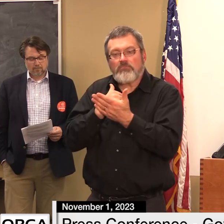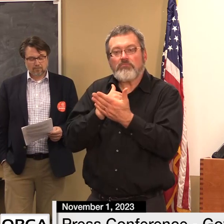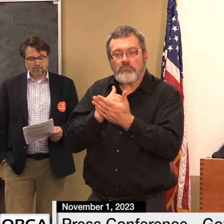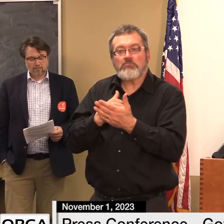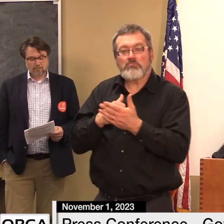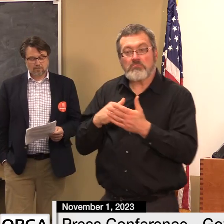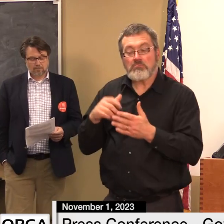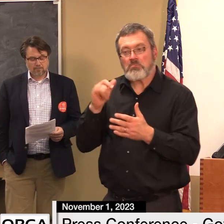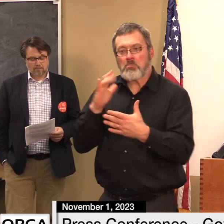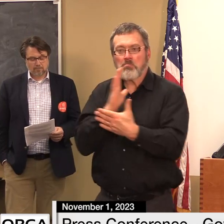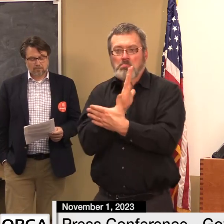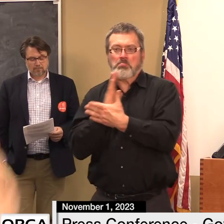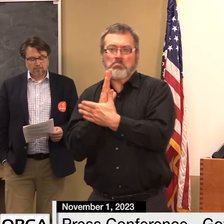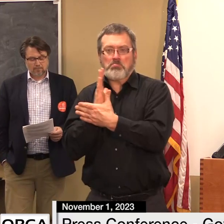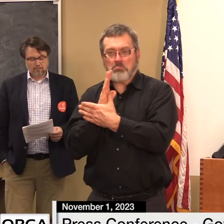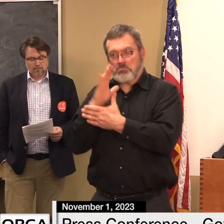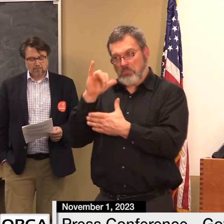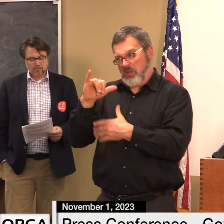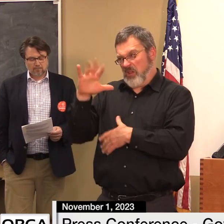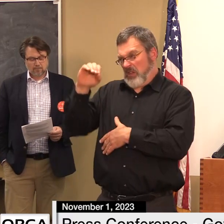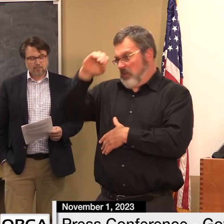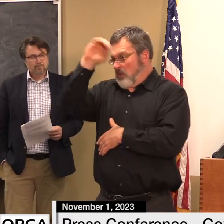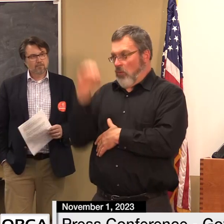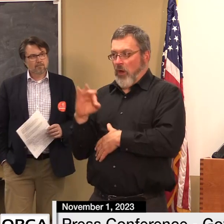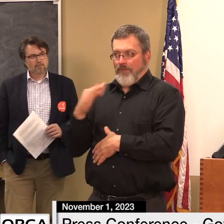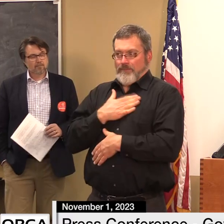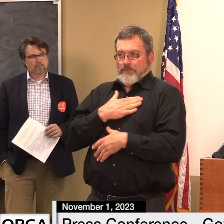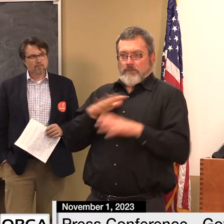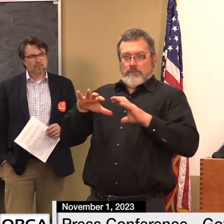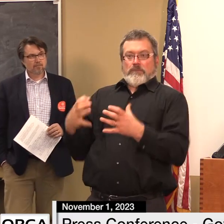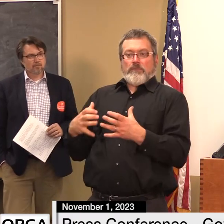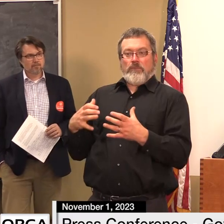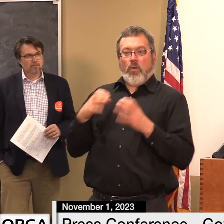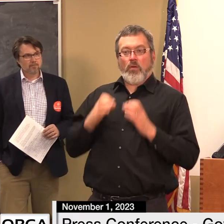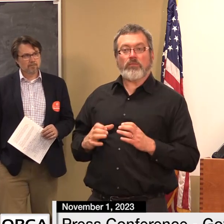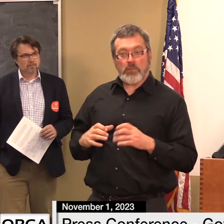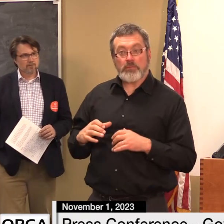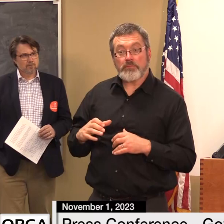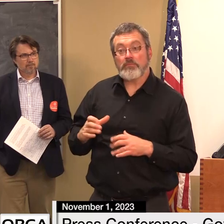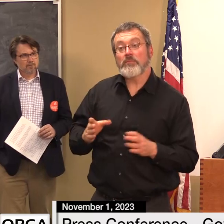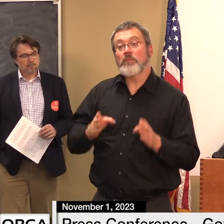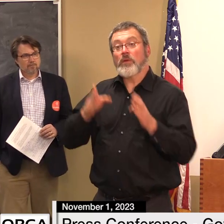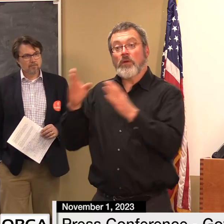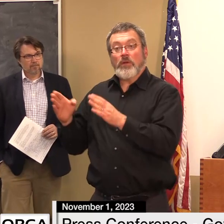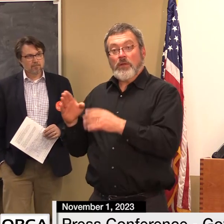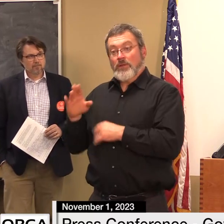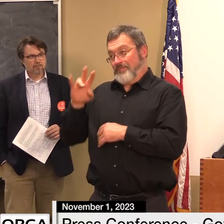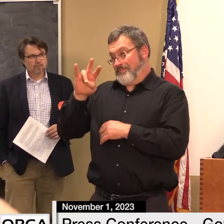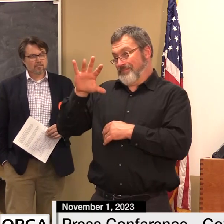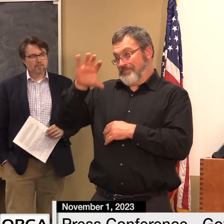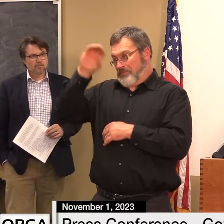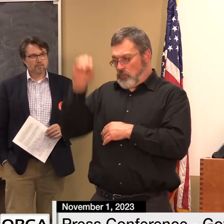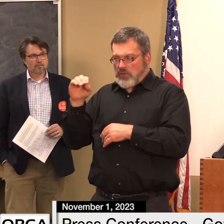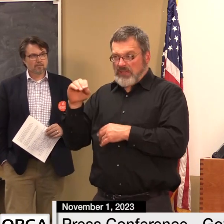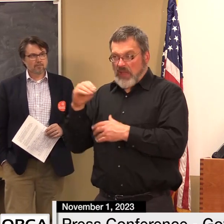over half of our customers, we have 75% up to $5,000 and have recently announced